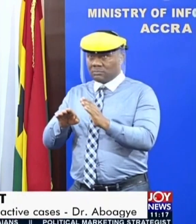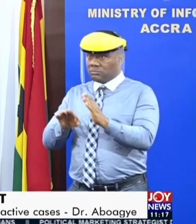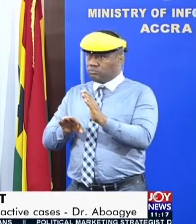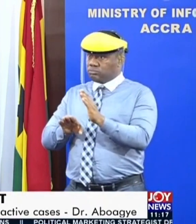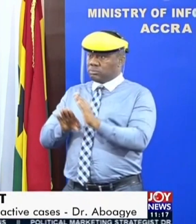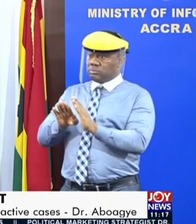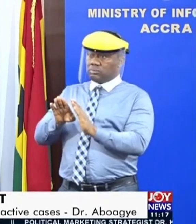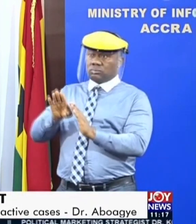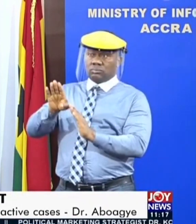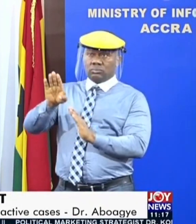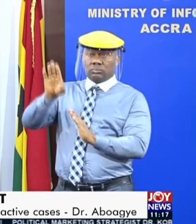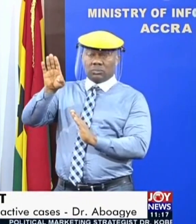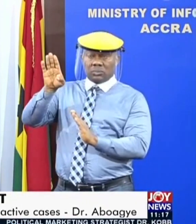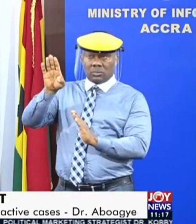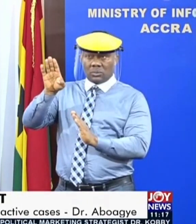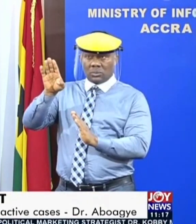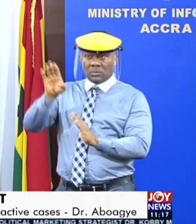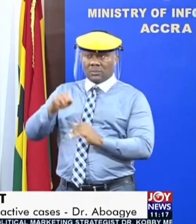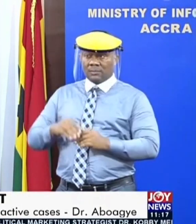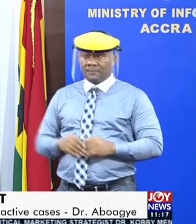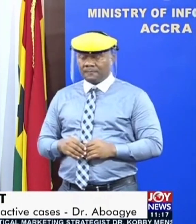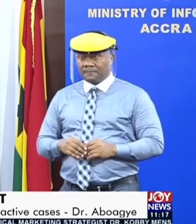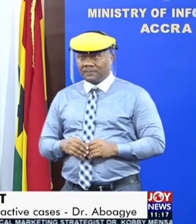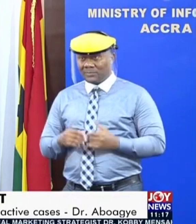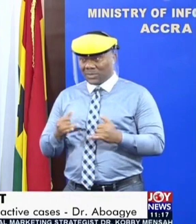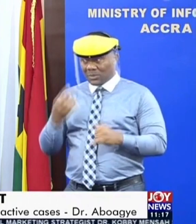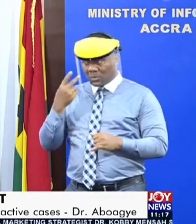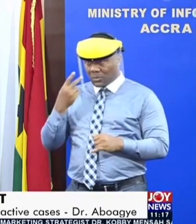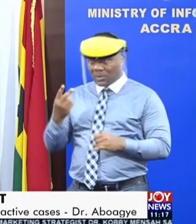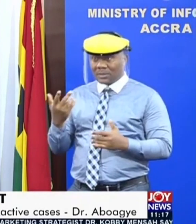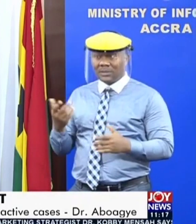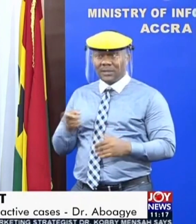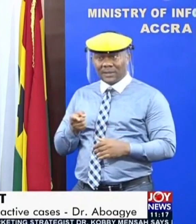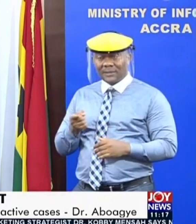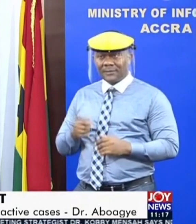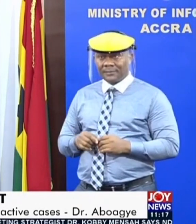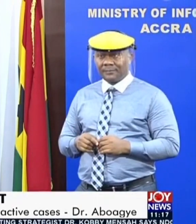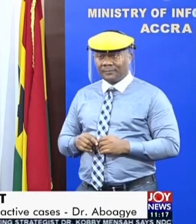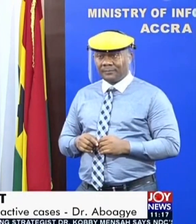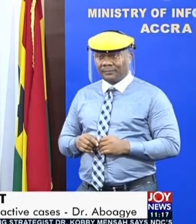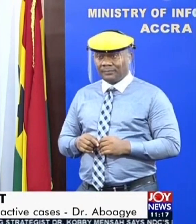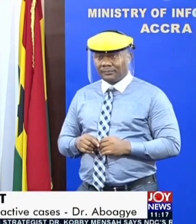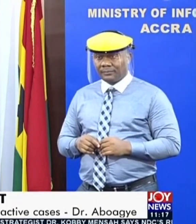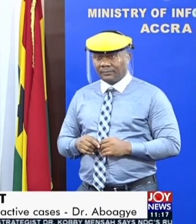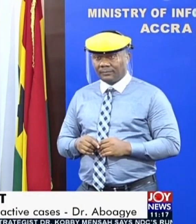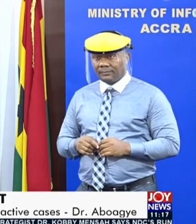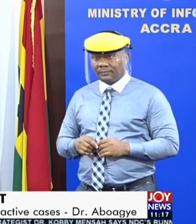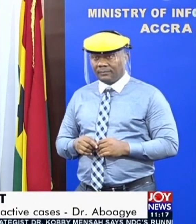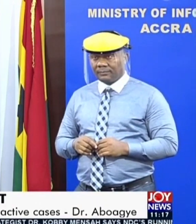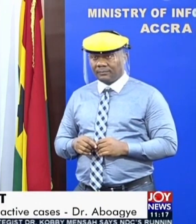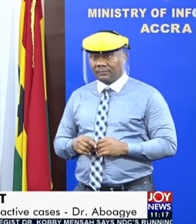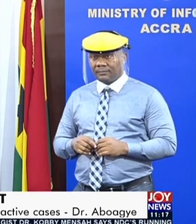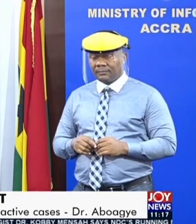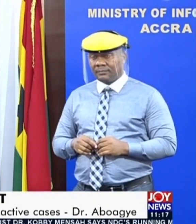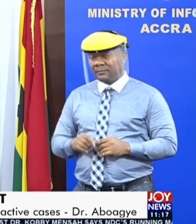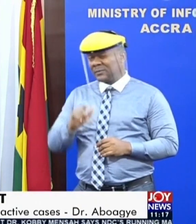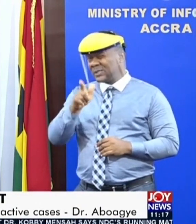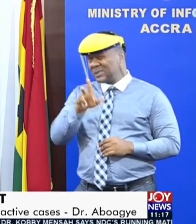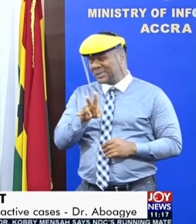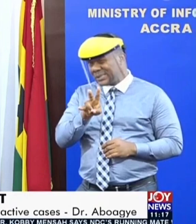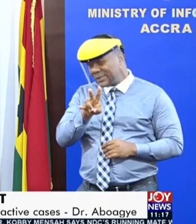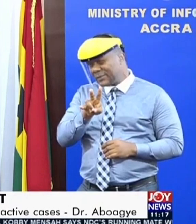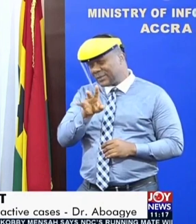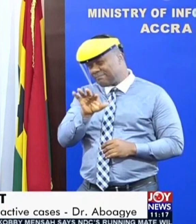down, the number of deaths also has significantly reduced. As you can see to the right of your slide, you can see that in the week of 27th